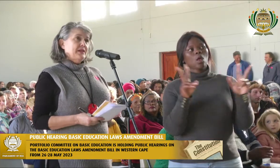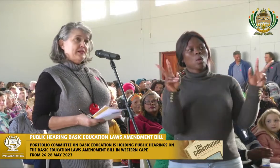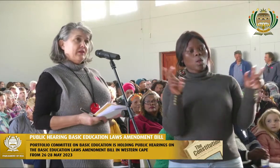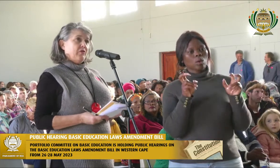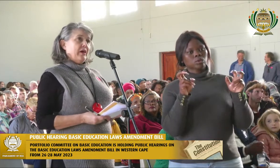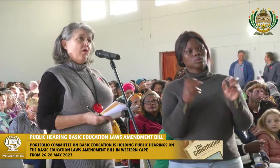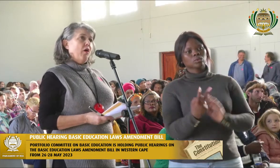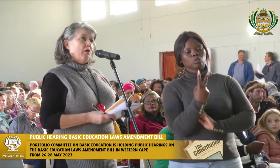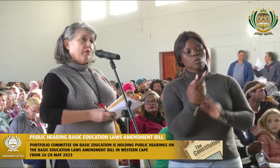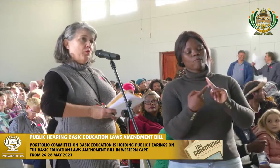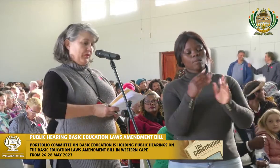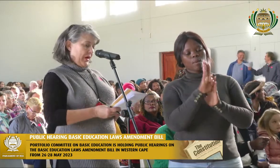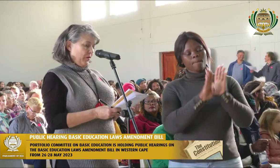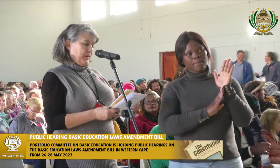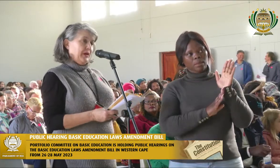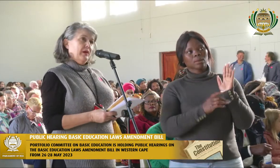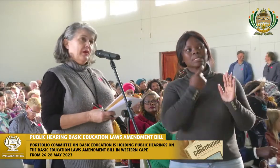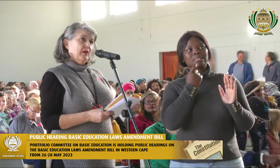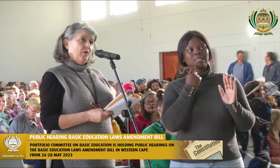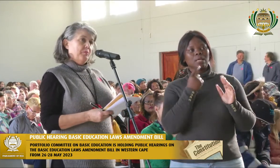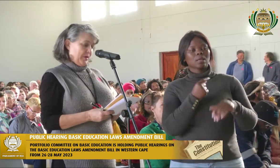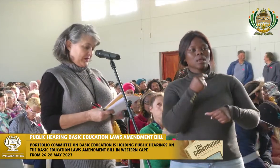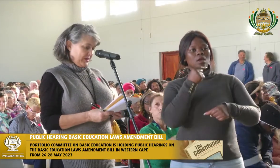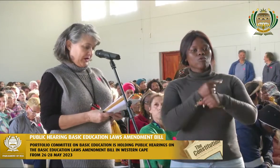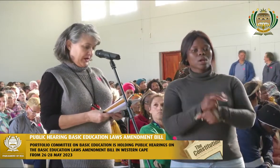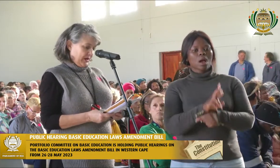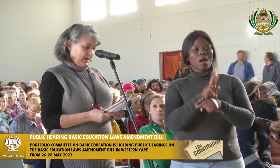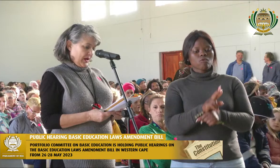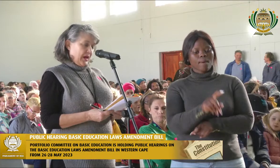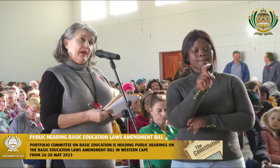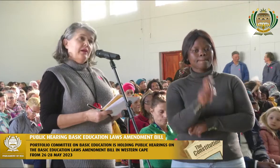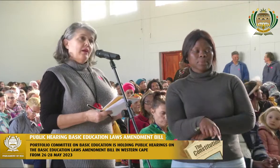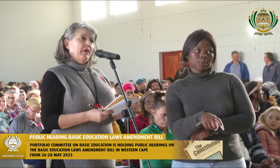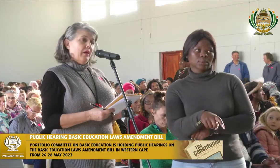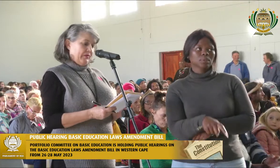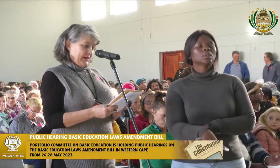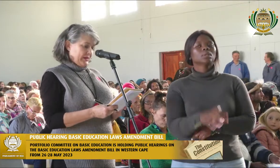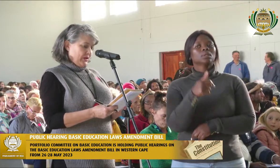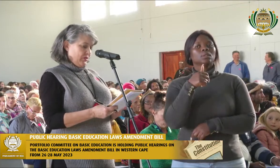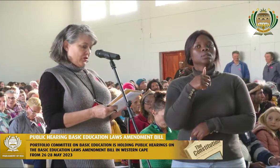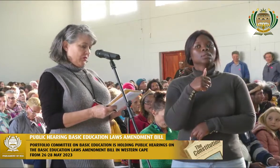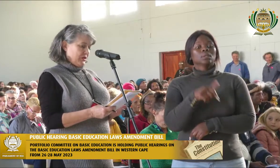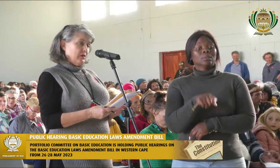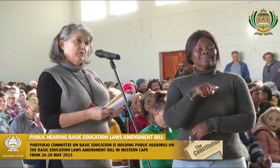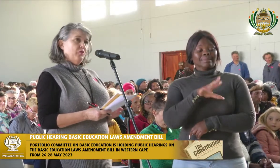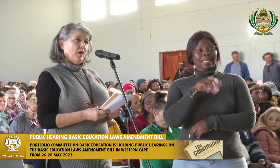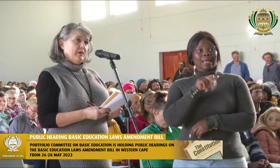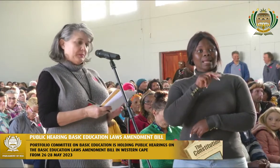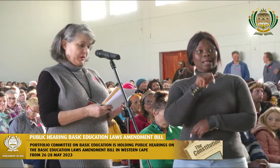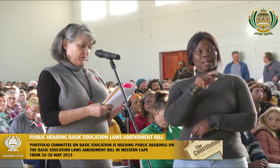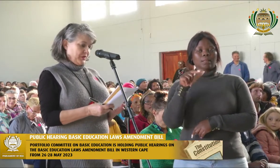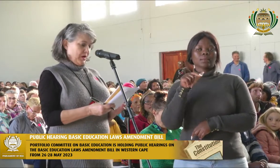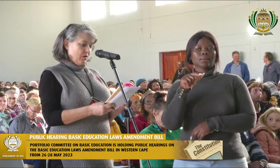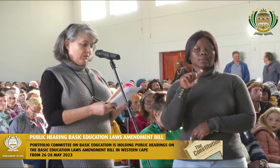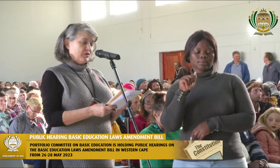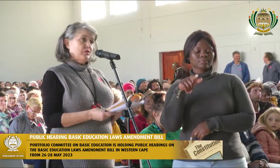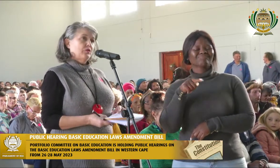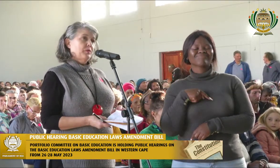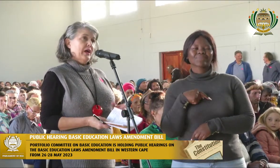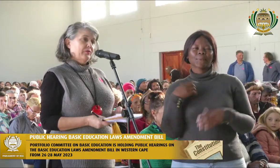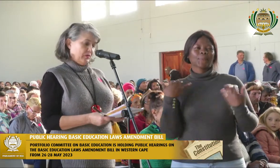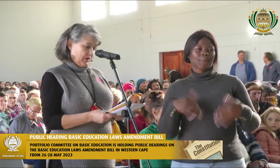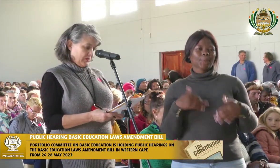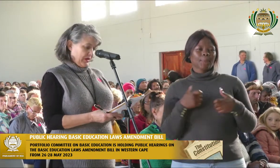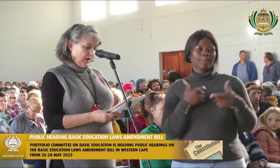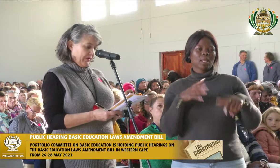that states that Grade R will now be compulsory. In Kannaland, that is a huge concern for us because the local